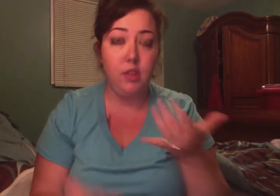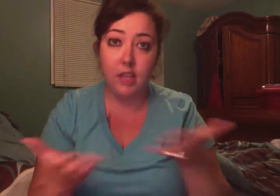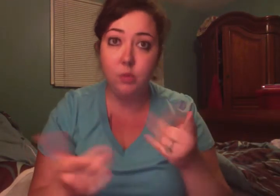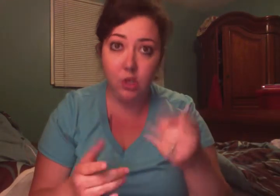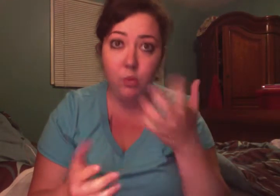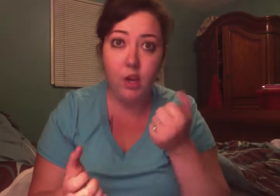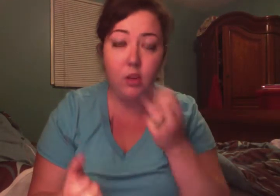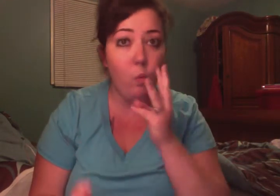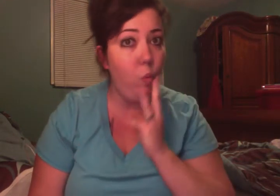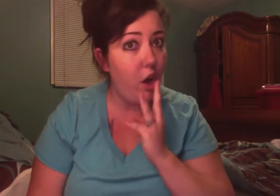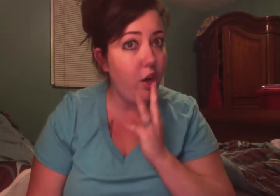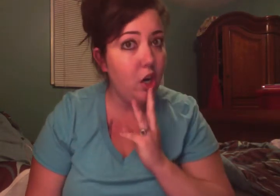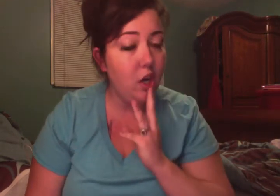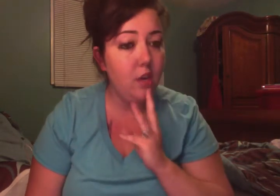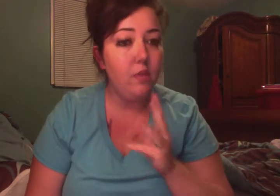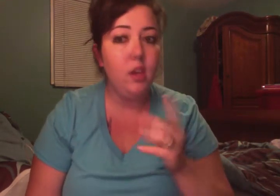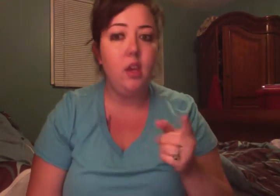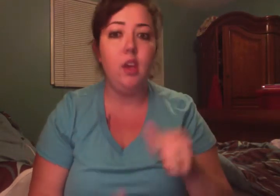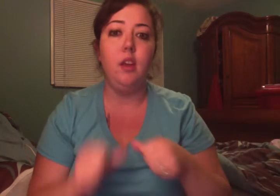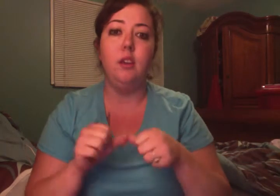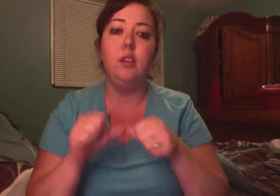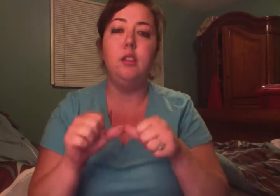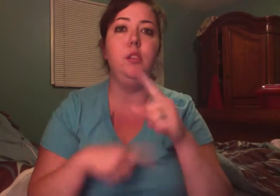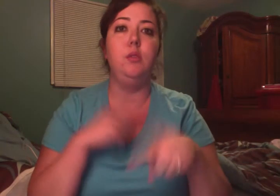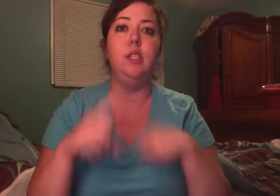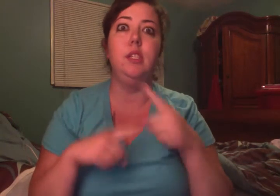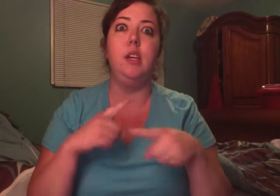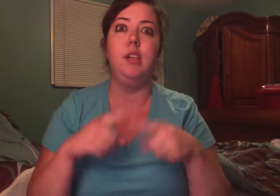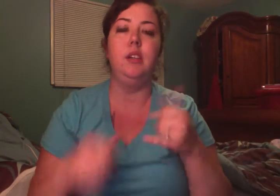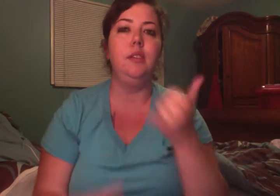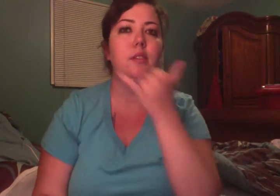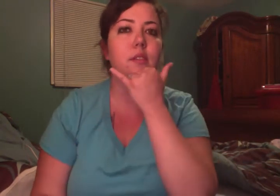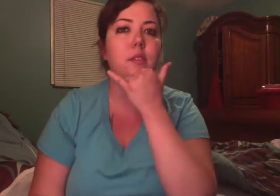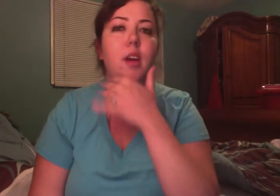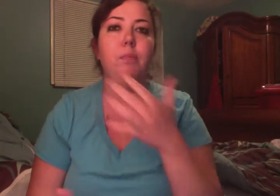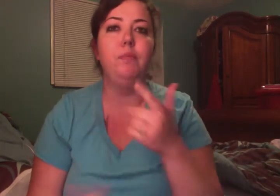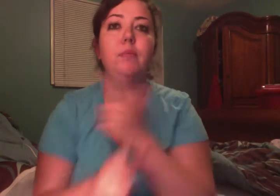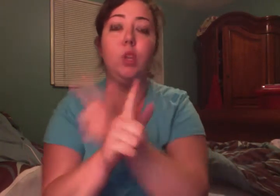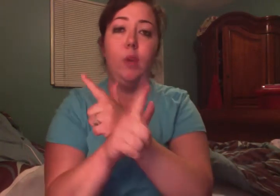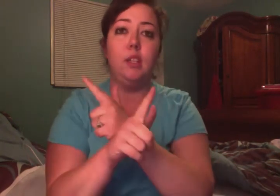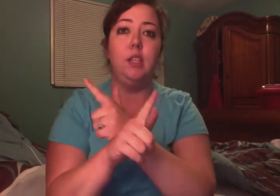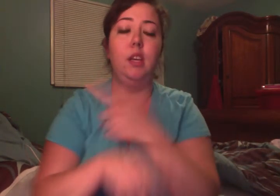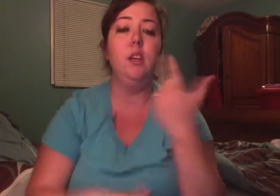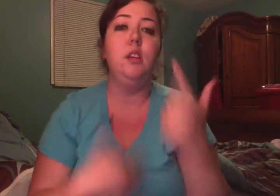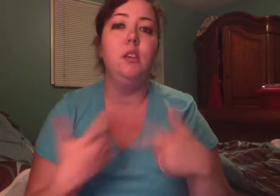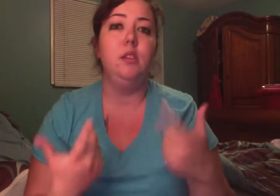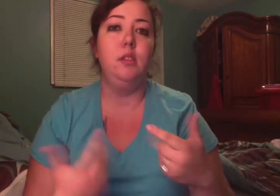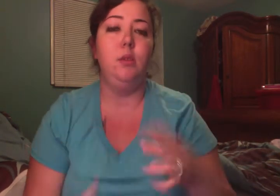what you want? Water? And continue to sign it correctly so that they